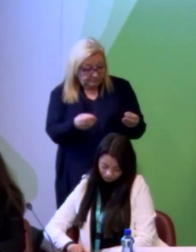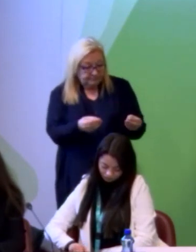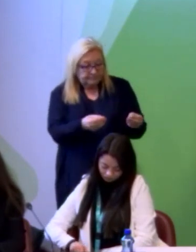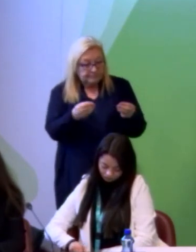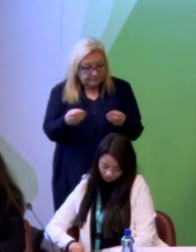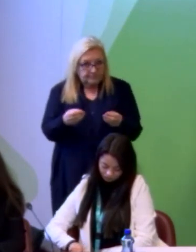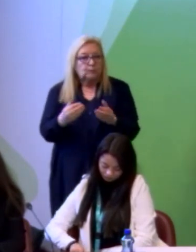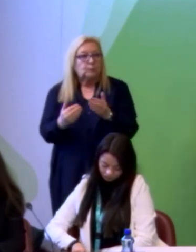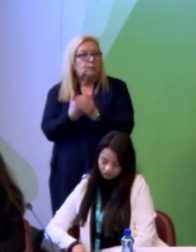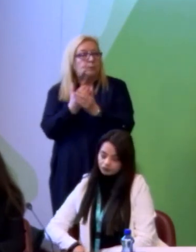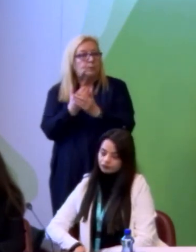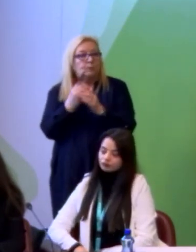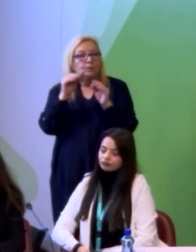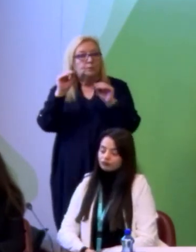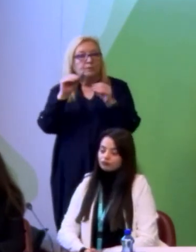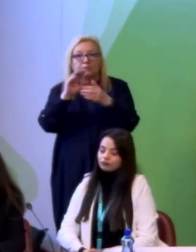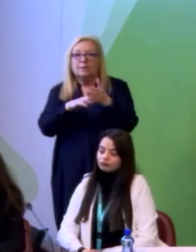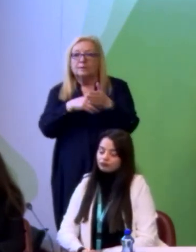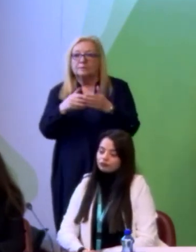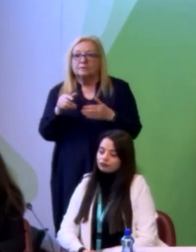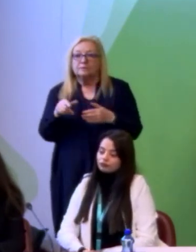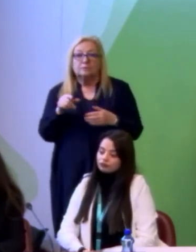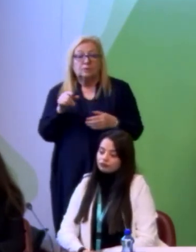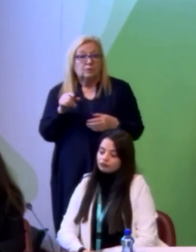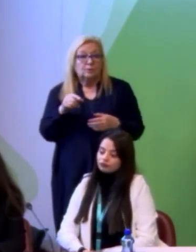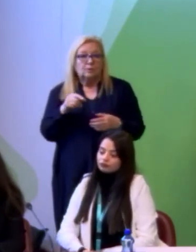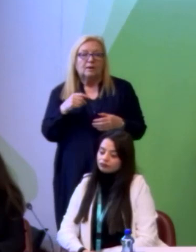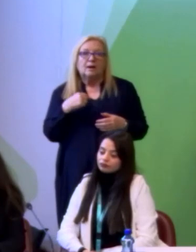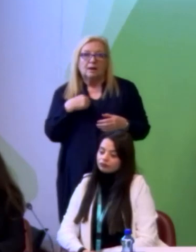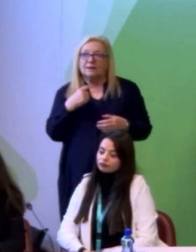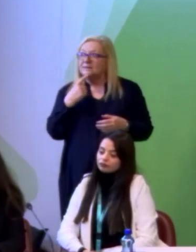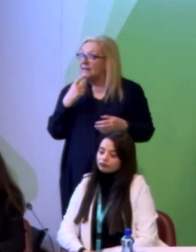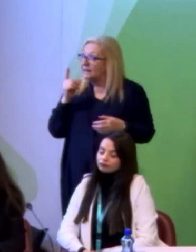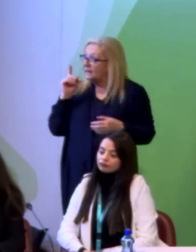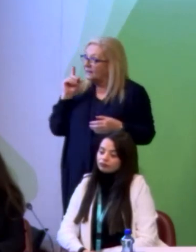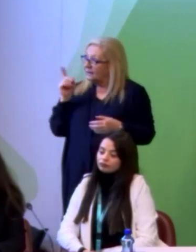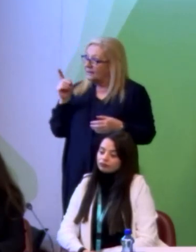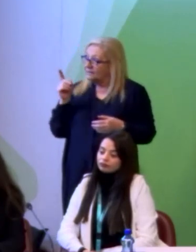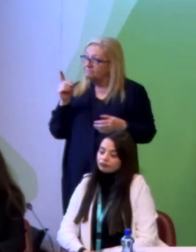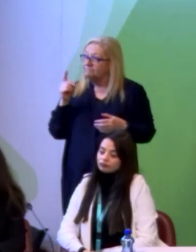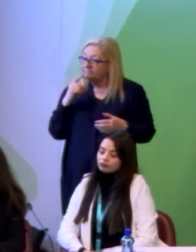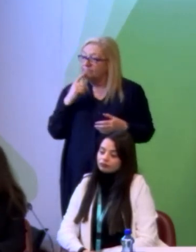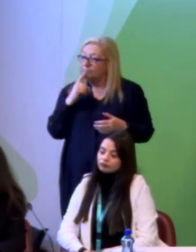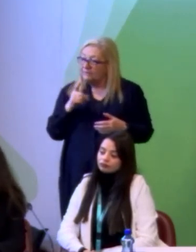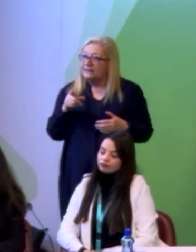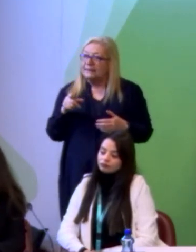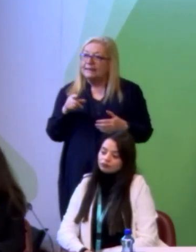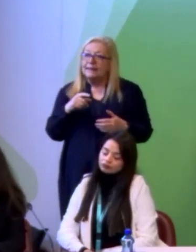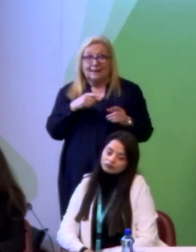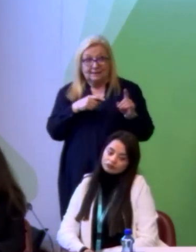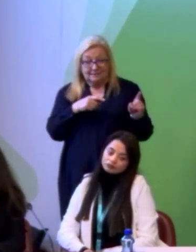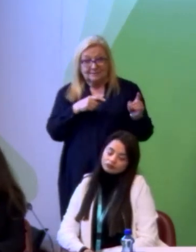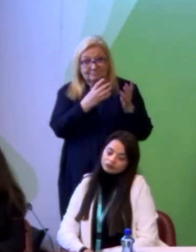plan. So, you know, the road ahead is clear for us, and the political will is truly